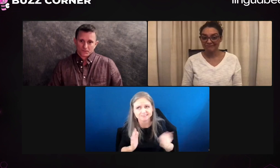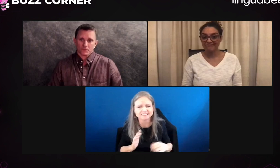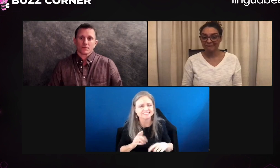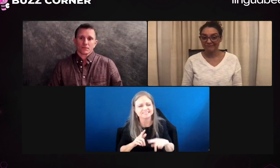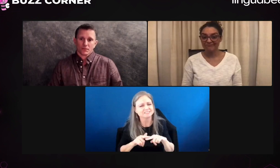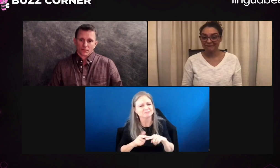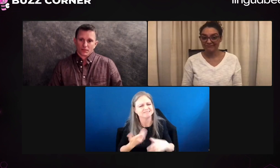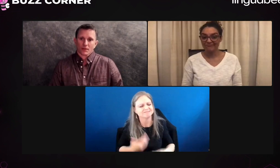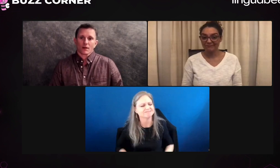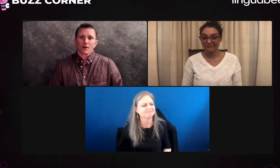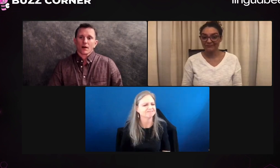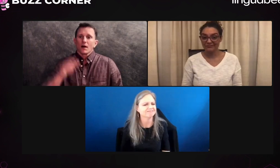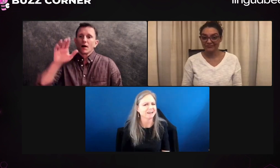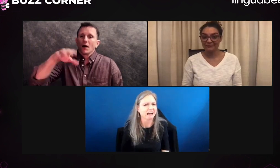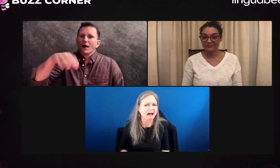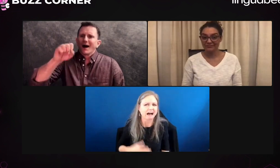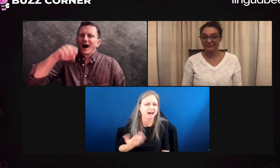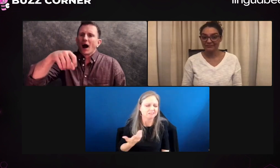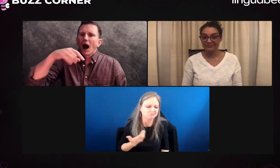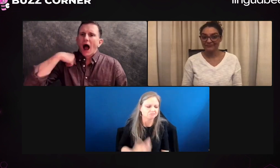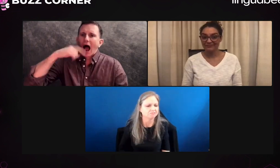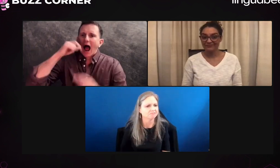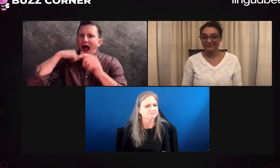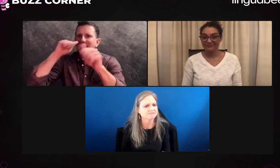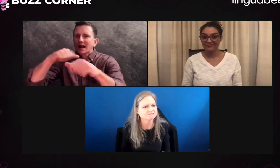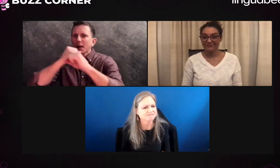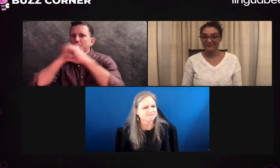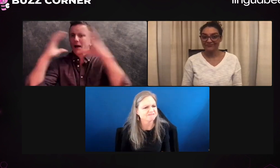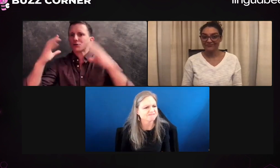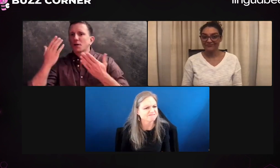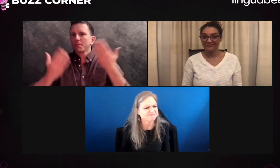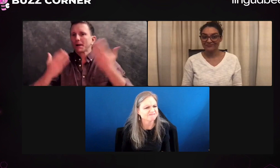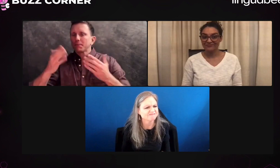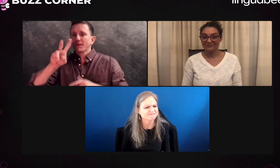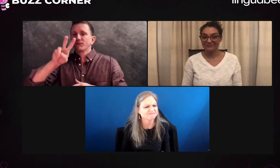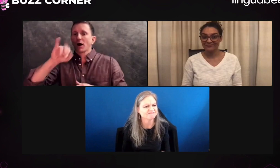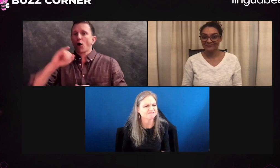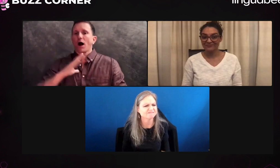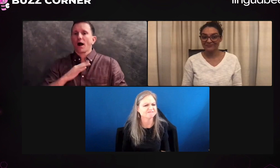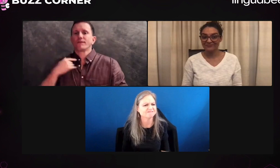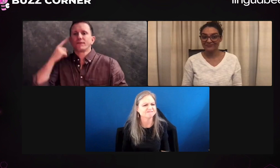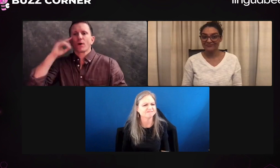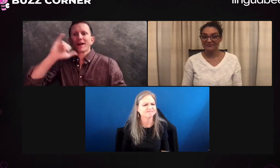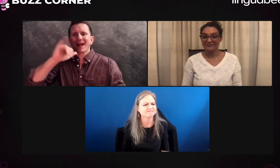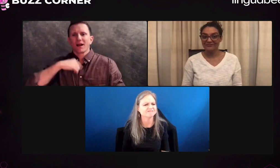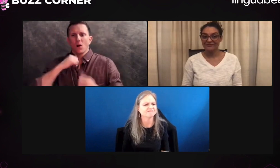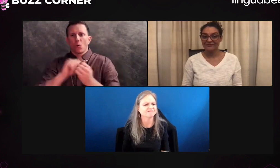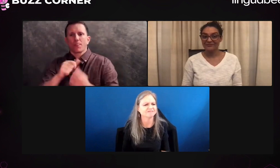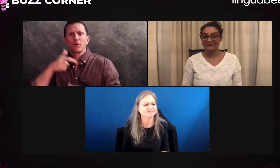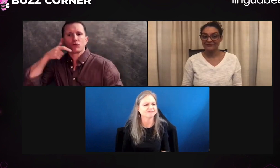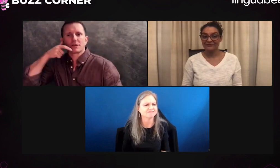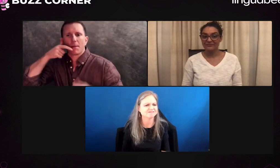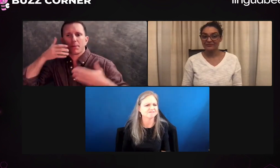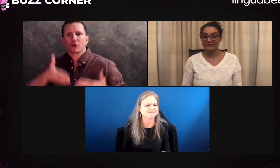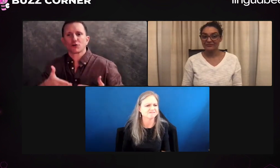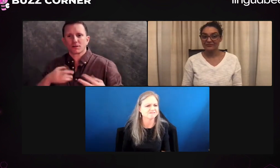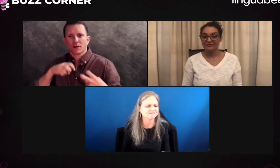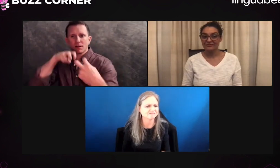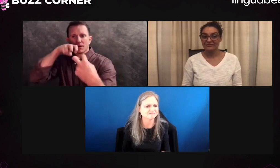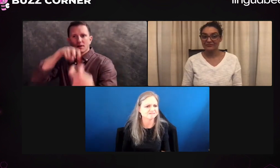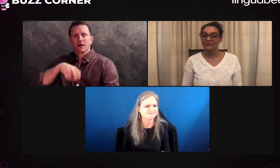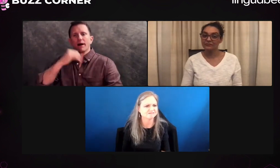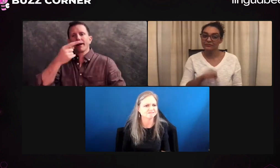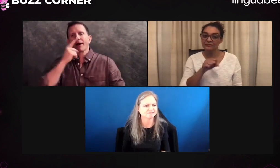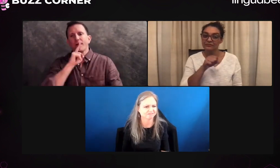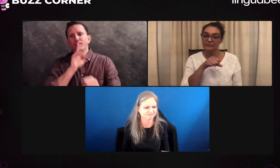times that I've experienced VRI, I've been singularly unimpressed. Yeah, I can imagine that VRI could be a